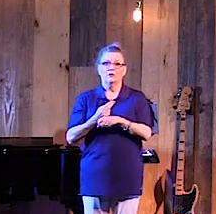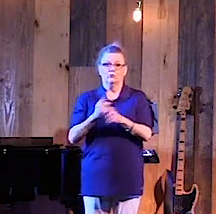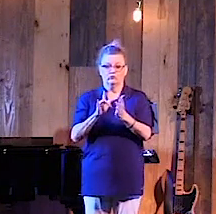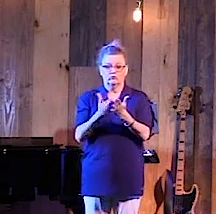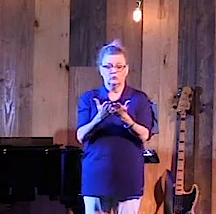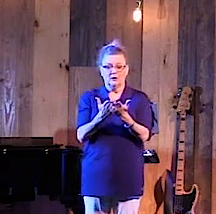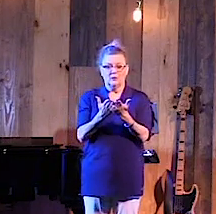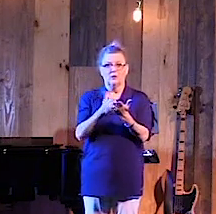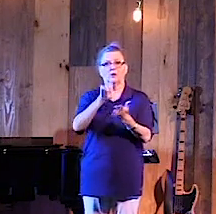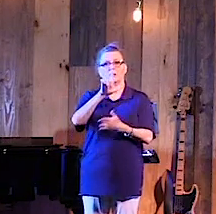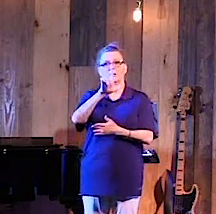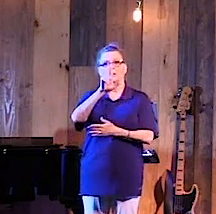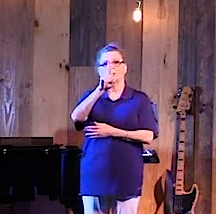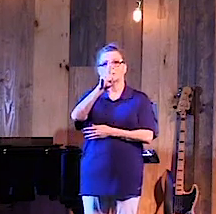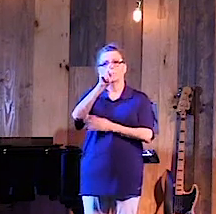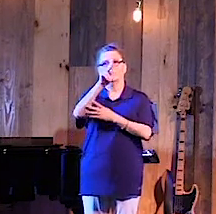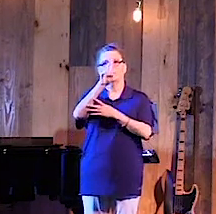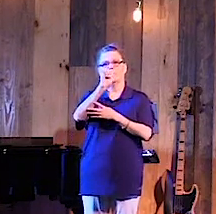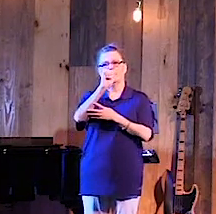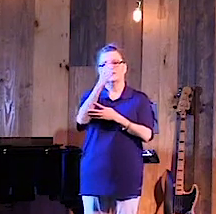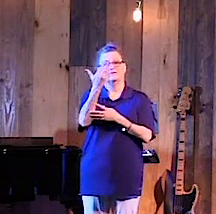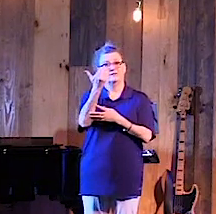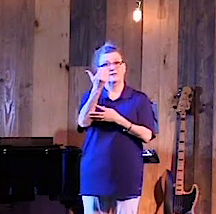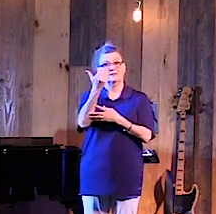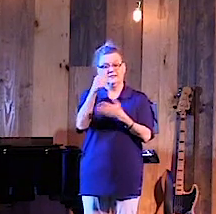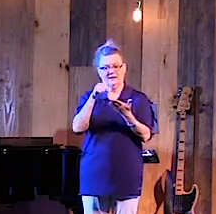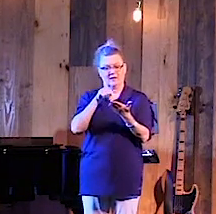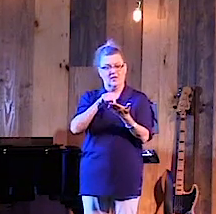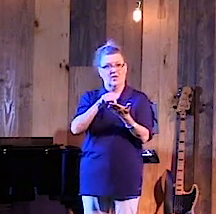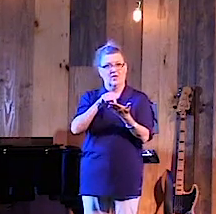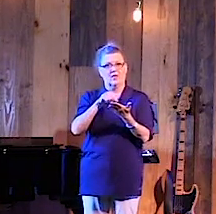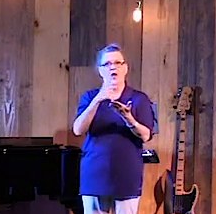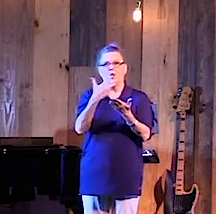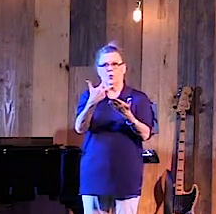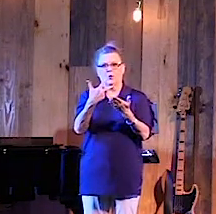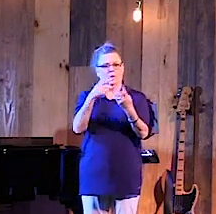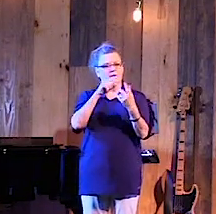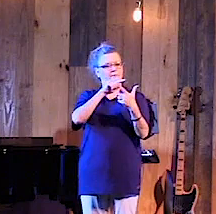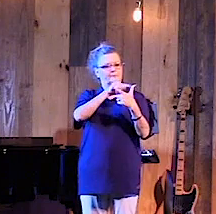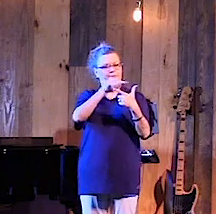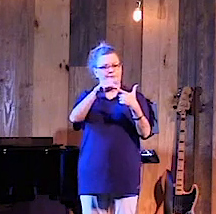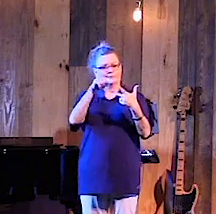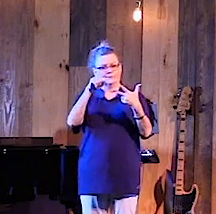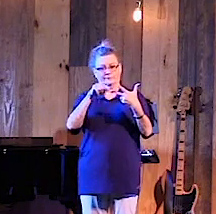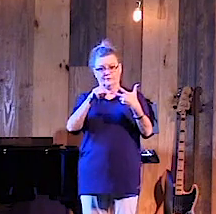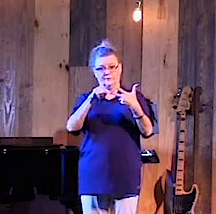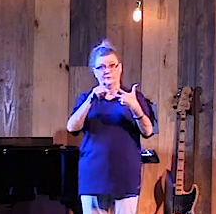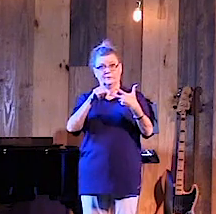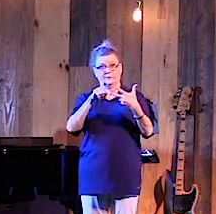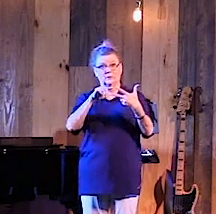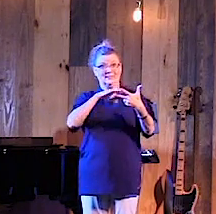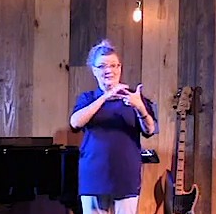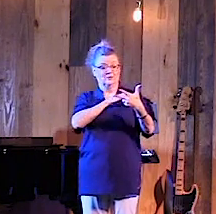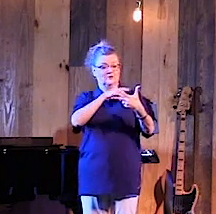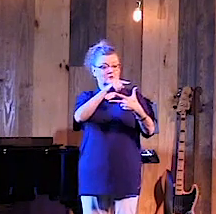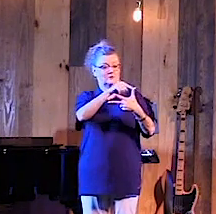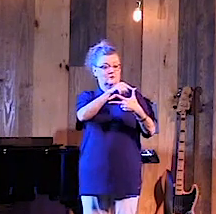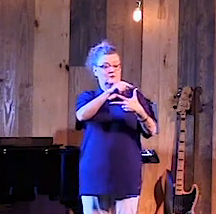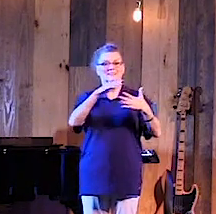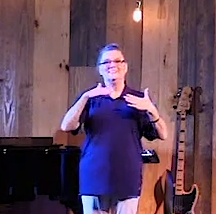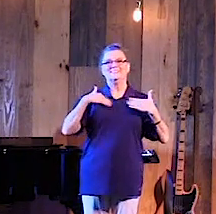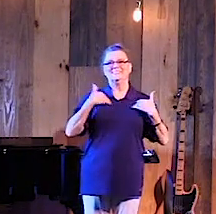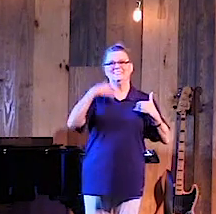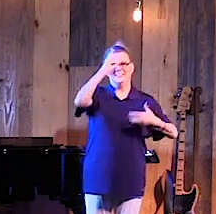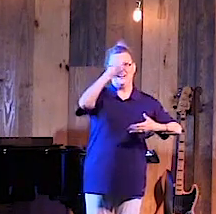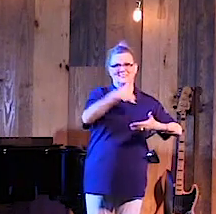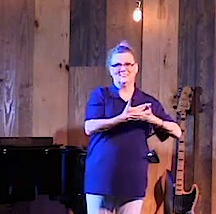Get Luke 15 and turn there. There are three main characters in the story of the prodigal son. There's the younger son, and he's usually